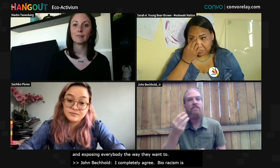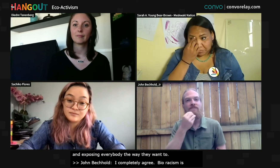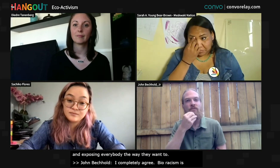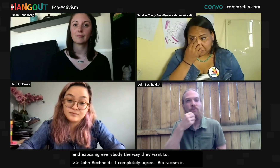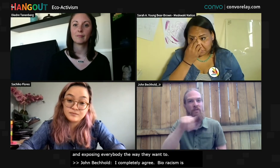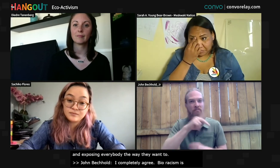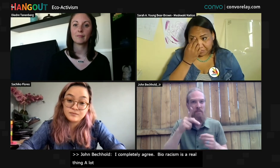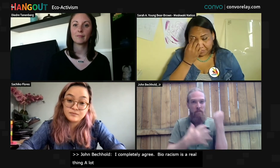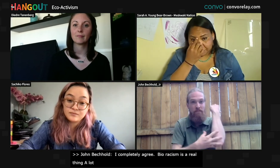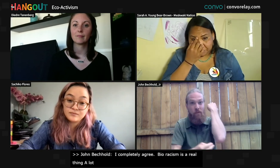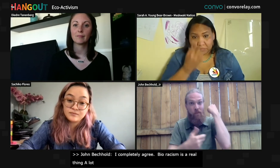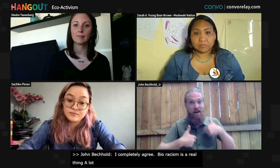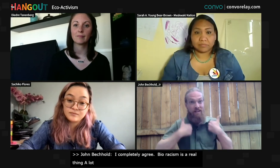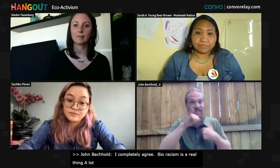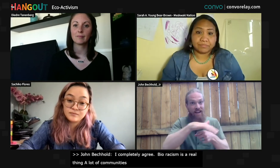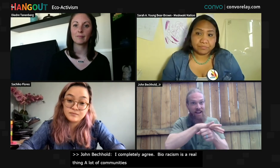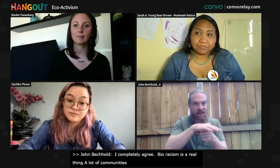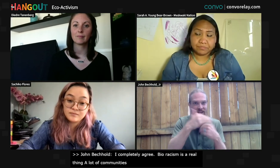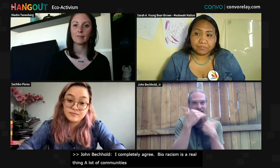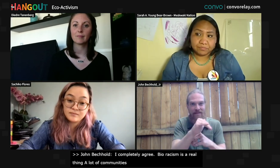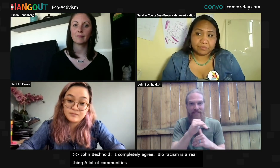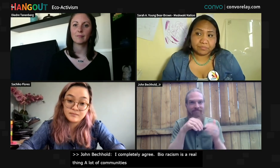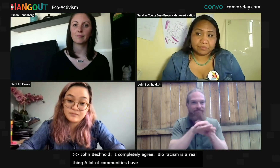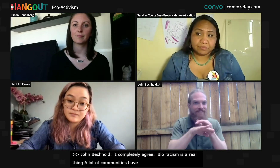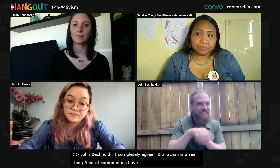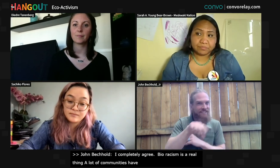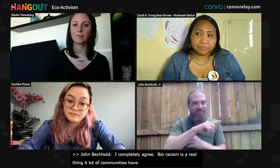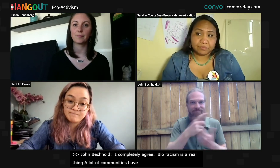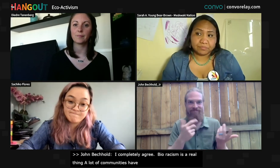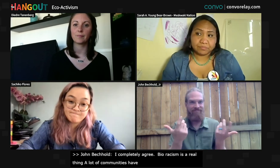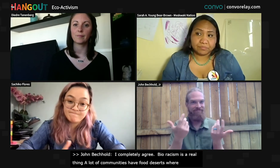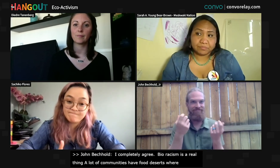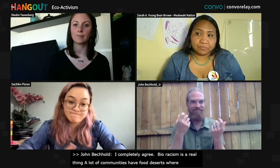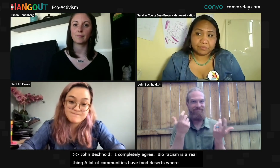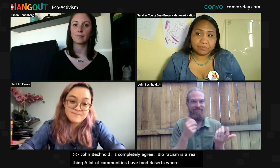food deserts where there's no food, and a lot of poor people live in those